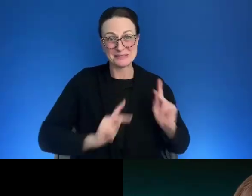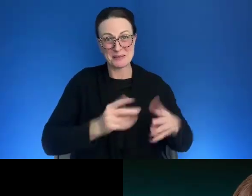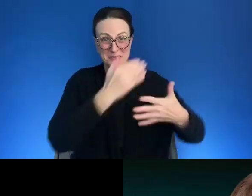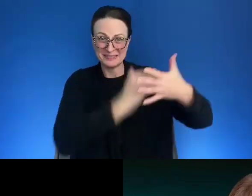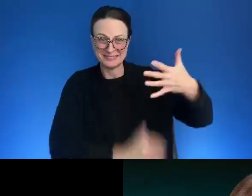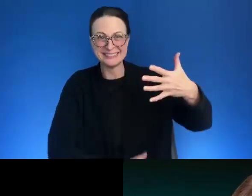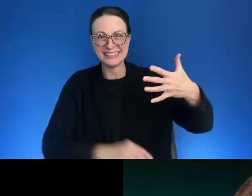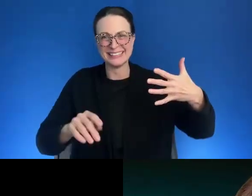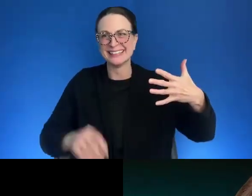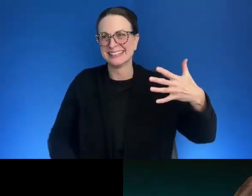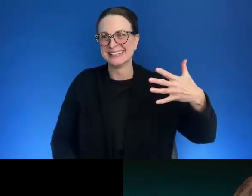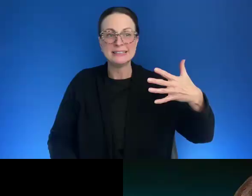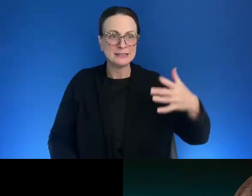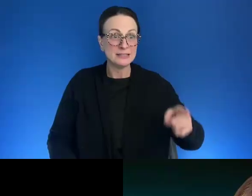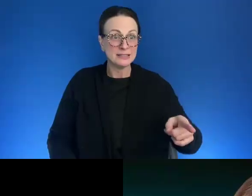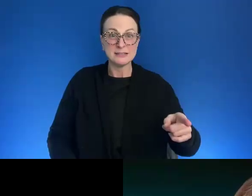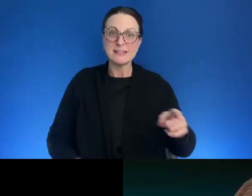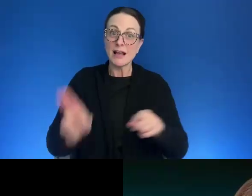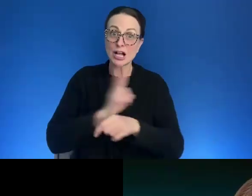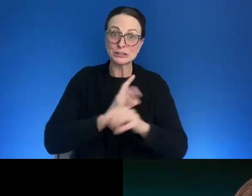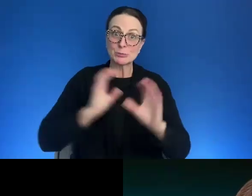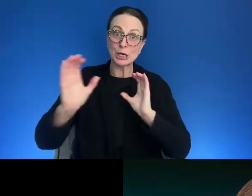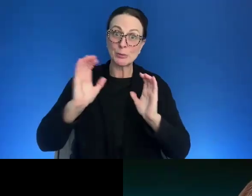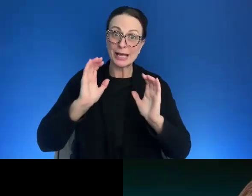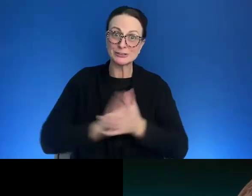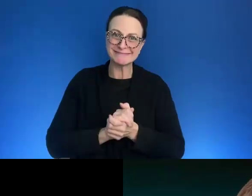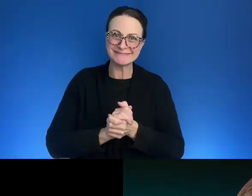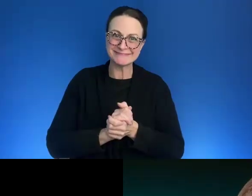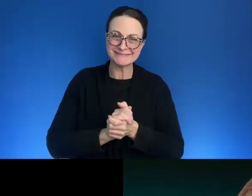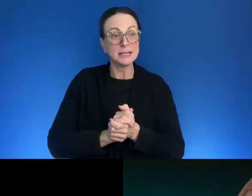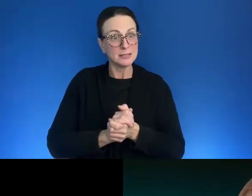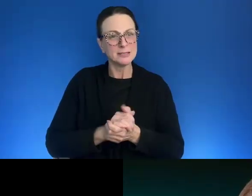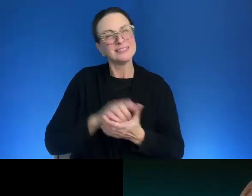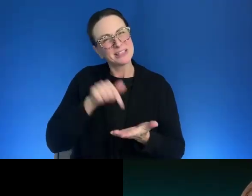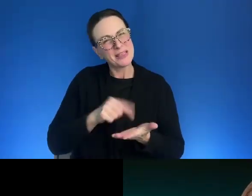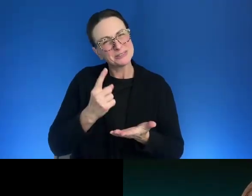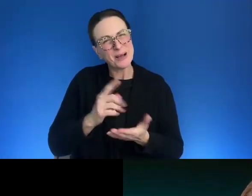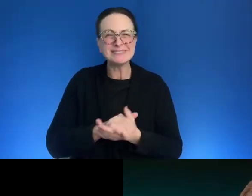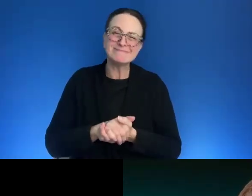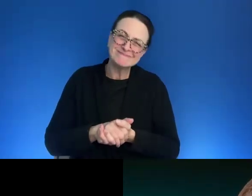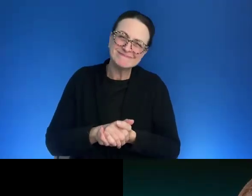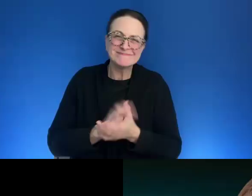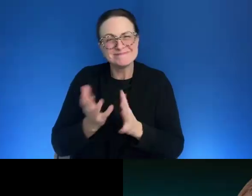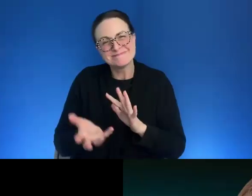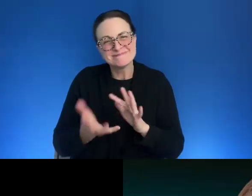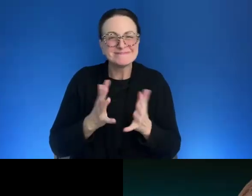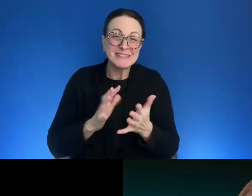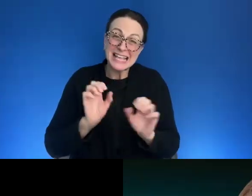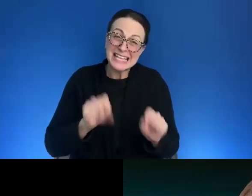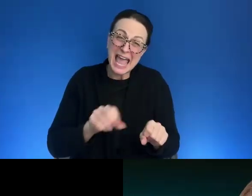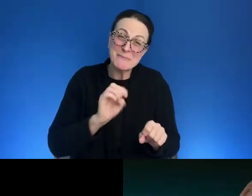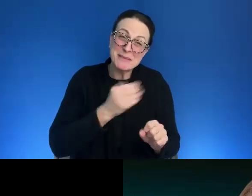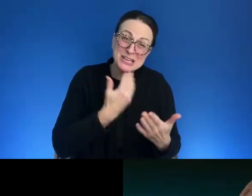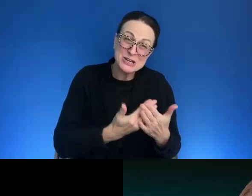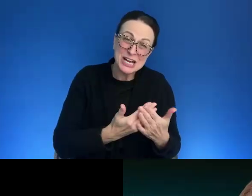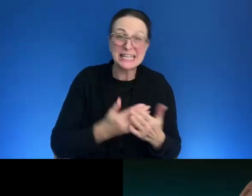good part. Here's customer communication. So this one, it can be good and